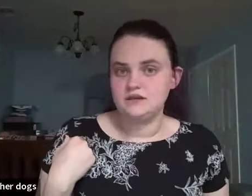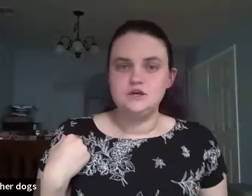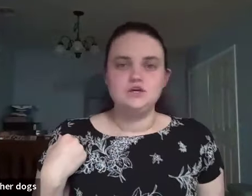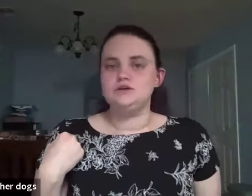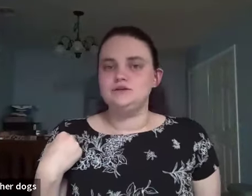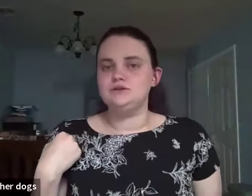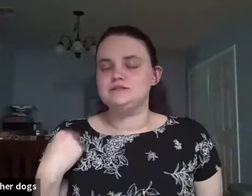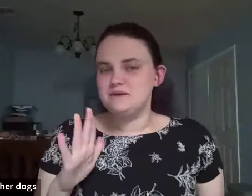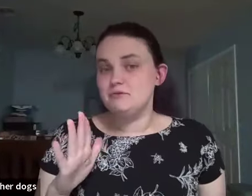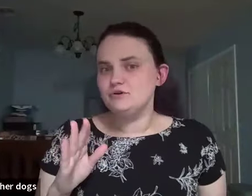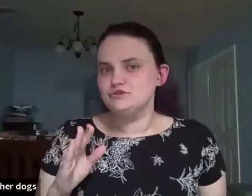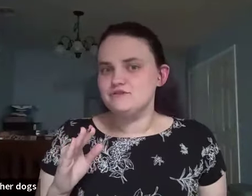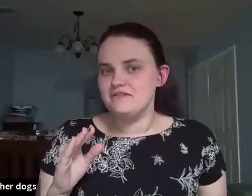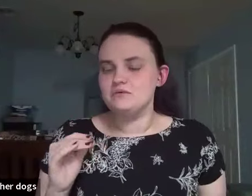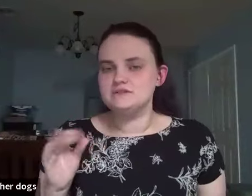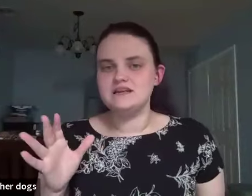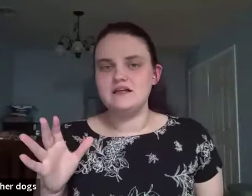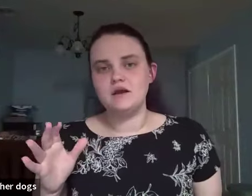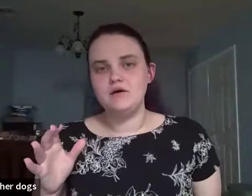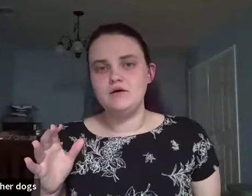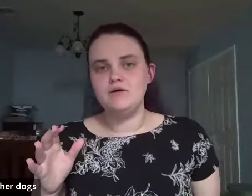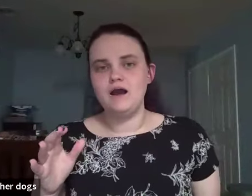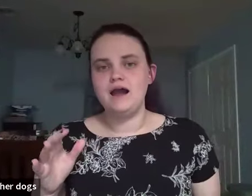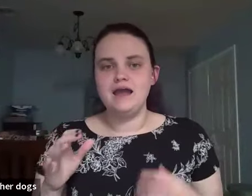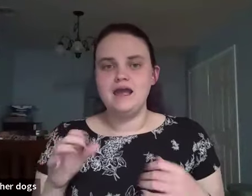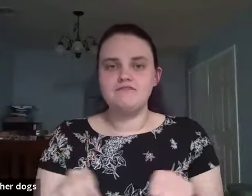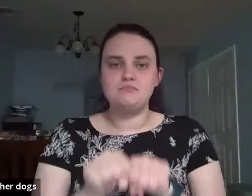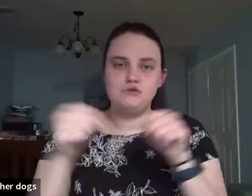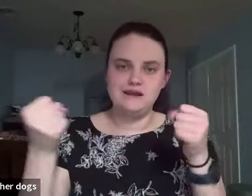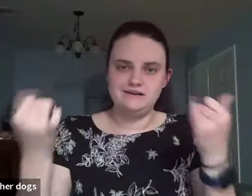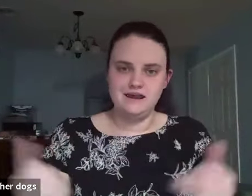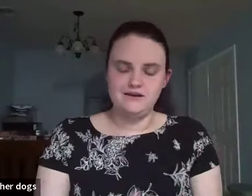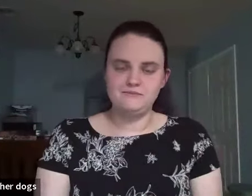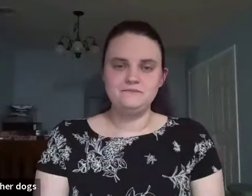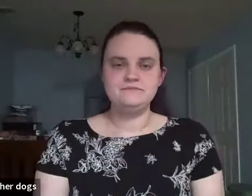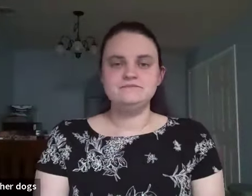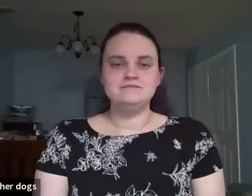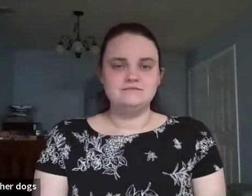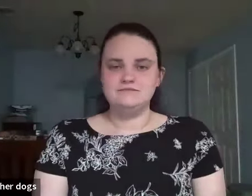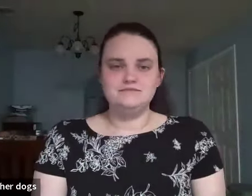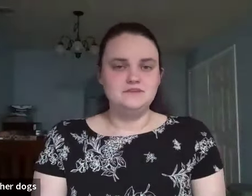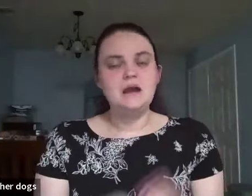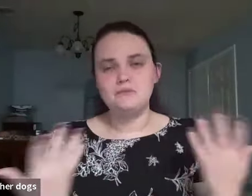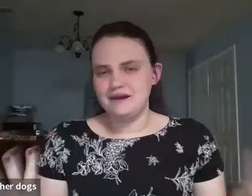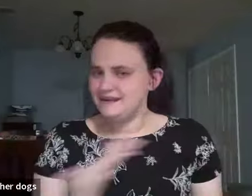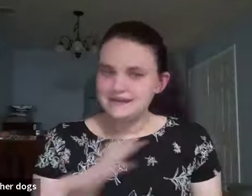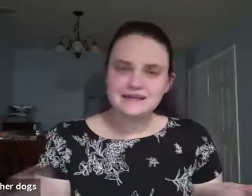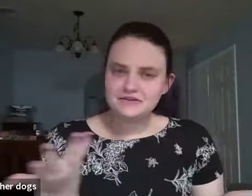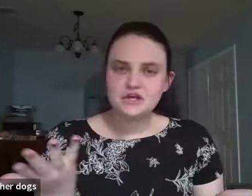break. Some people will do that. They will say, like, oh, I have a break now. You're not breaking anything,